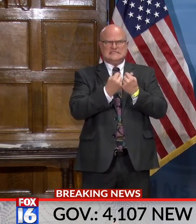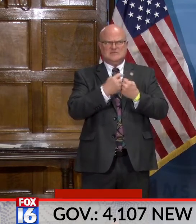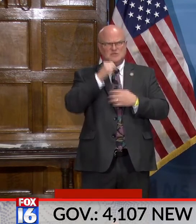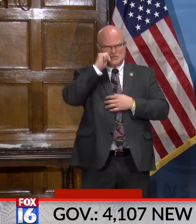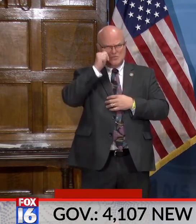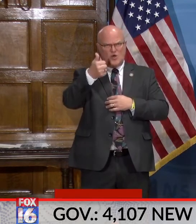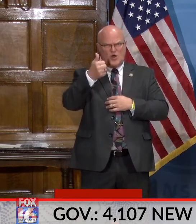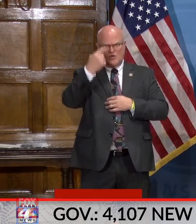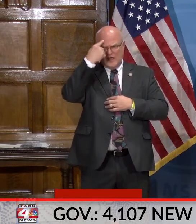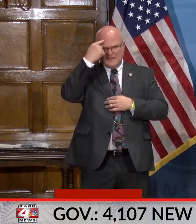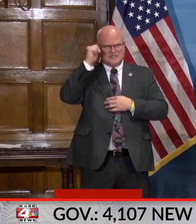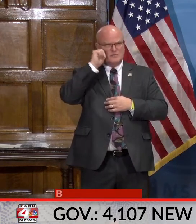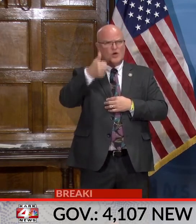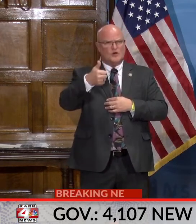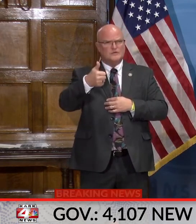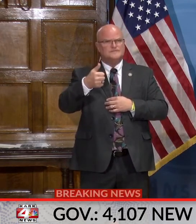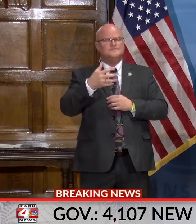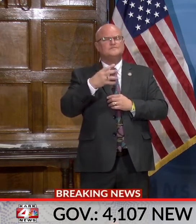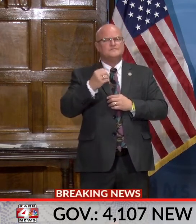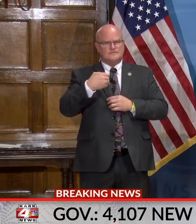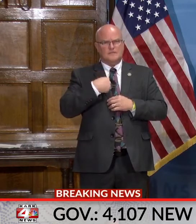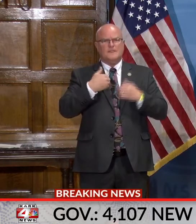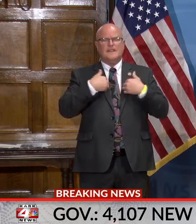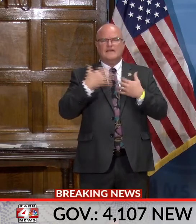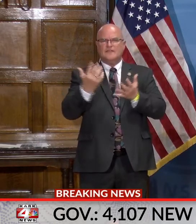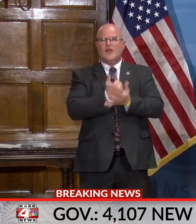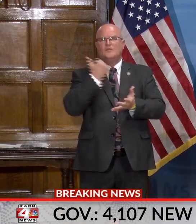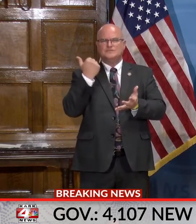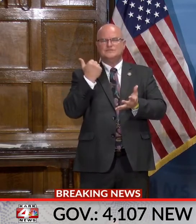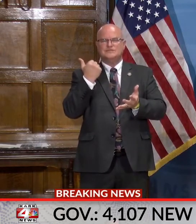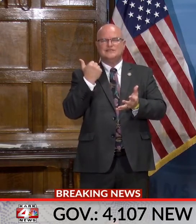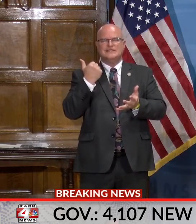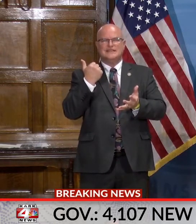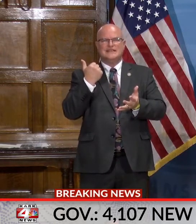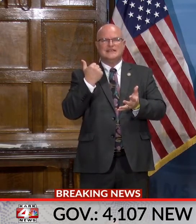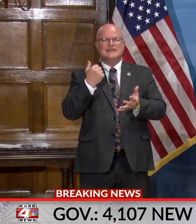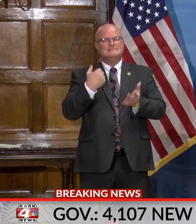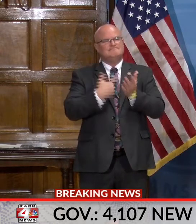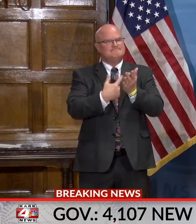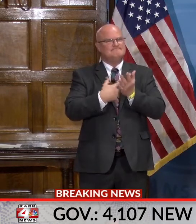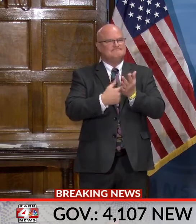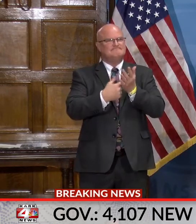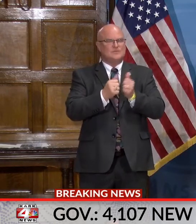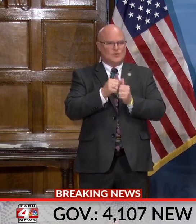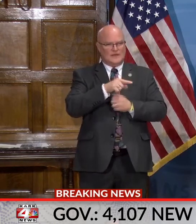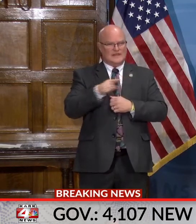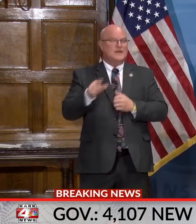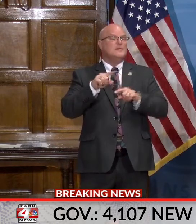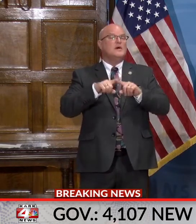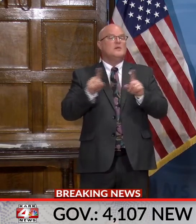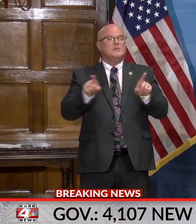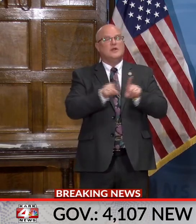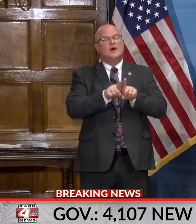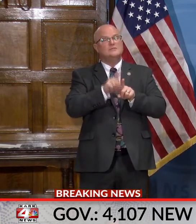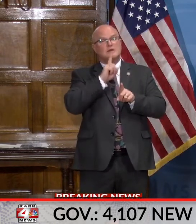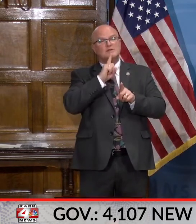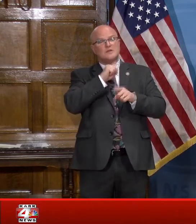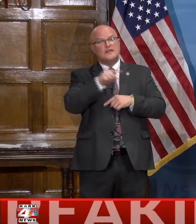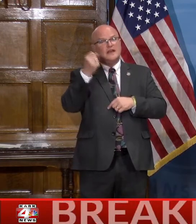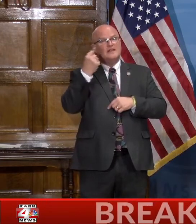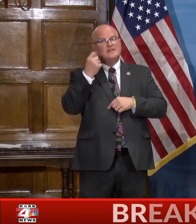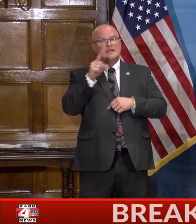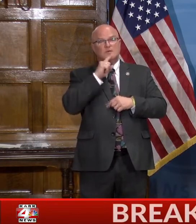tomorrow, I believe it is, and I'll have an opportunity to reemphasize that, but also to make sure they understand